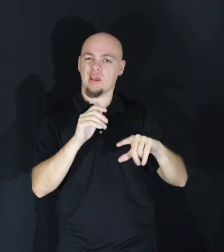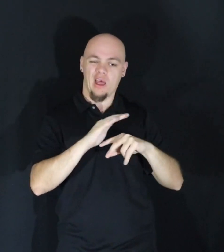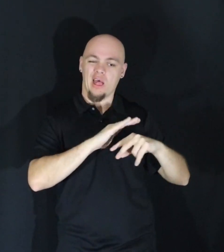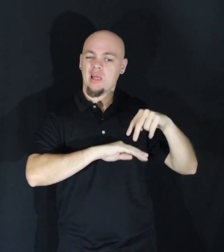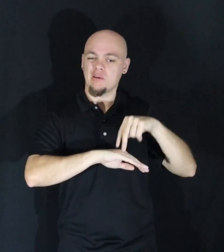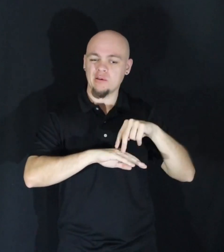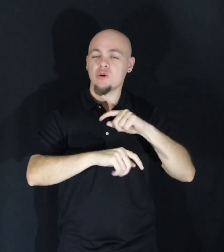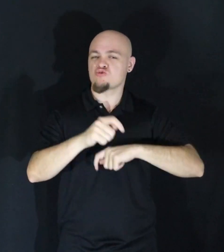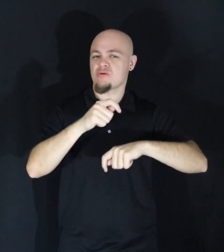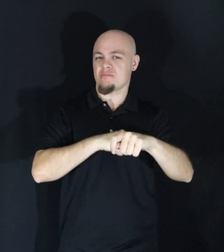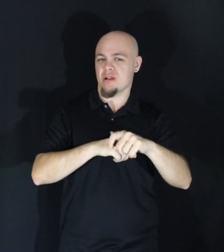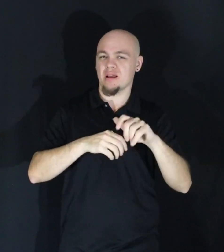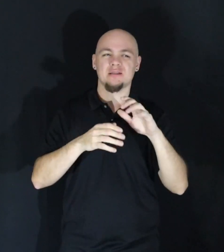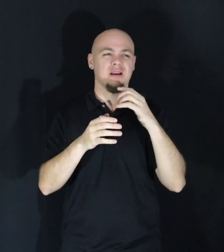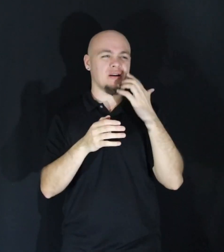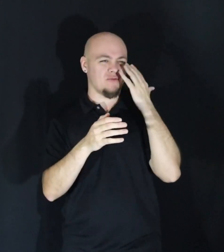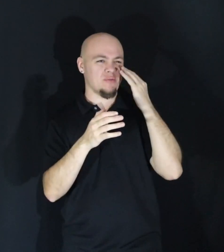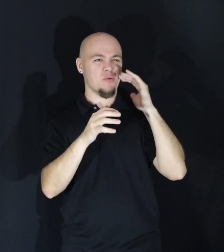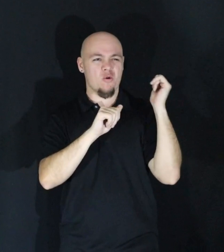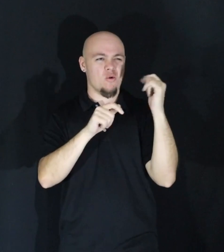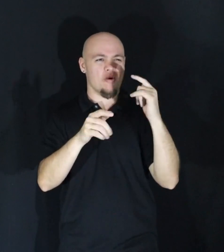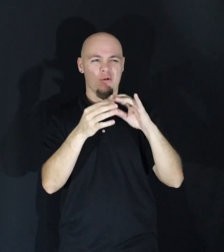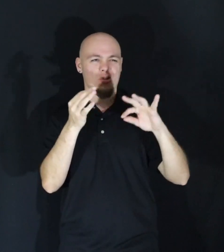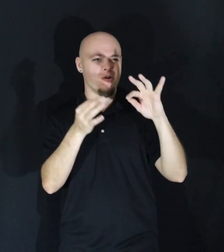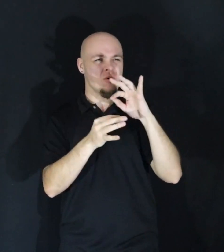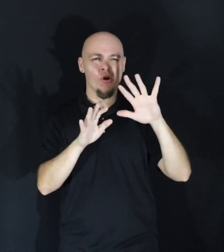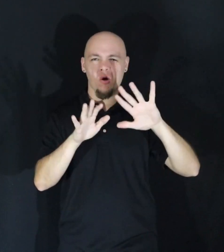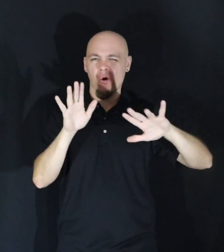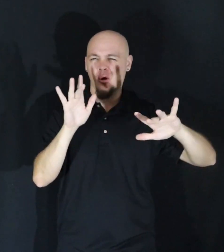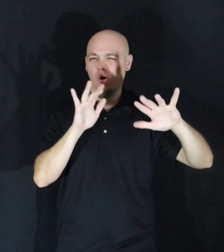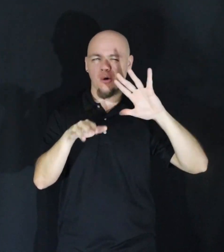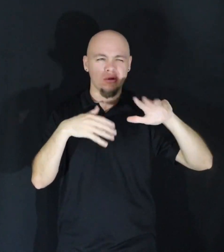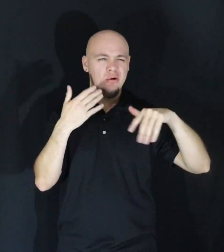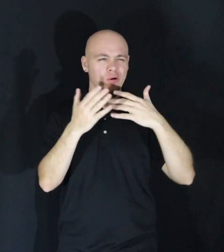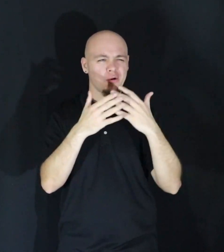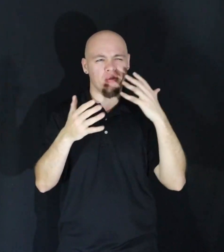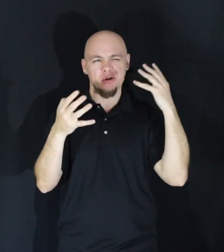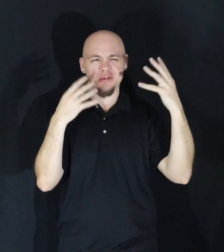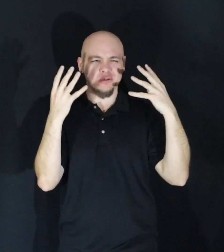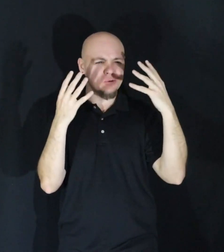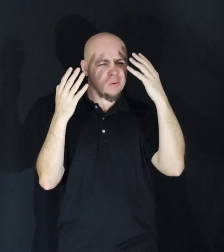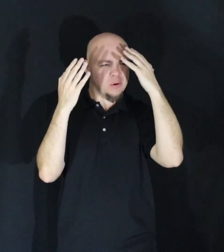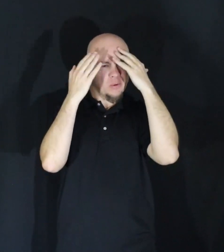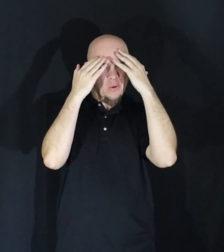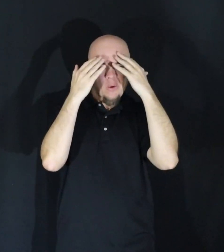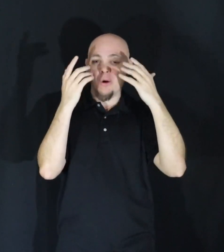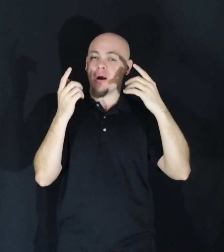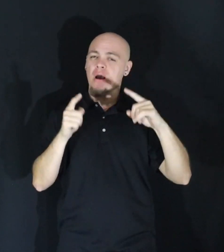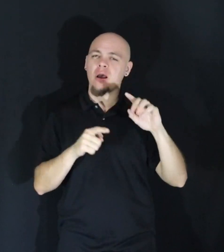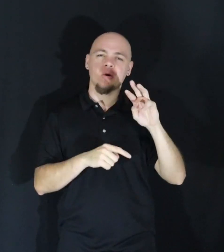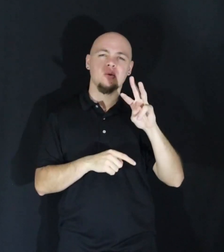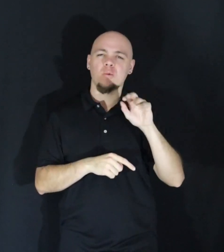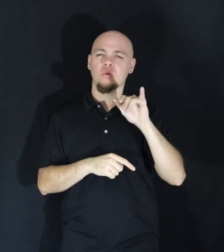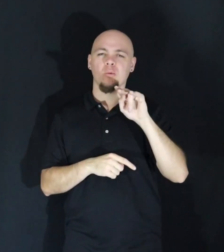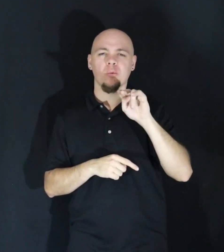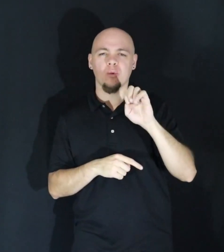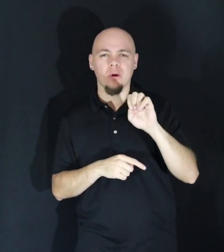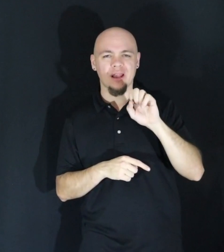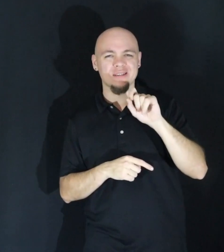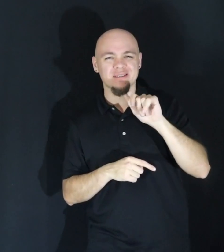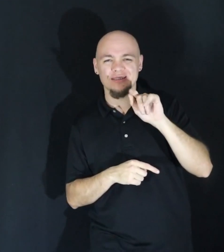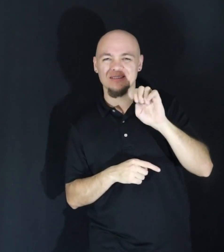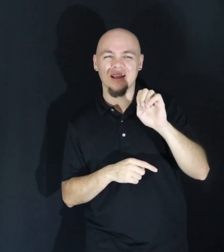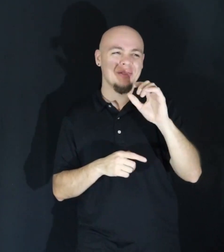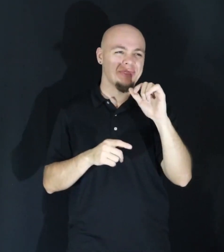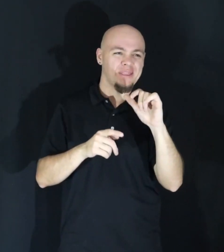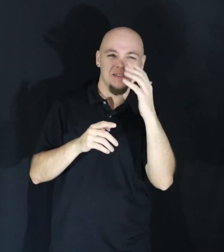only replaced. I'm familiar with all the haunts and all the crazy wild stories that took place. Oh, my Wayne State kinfolk. This I